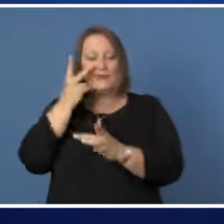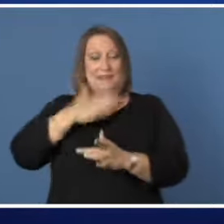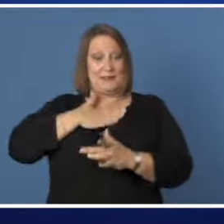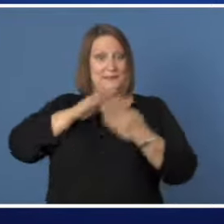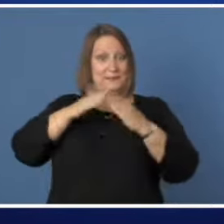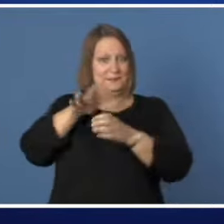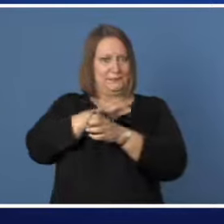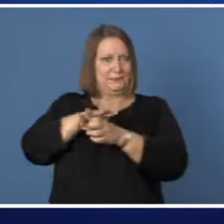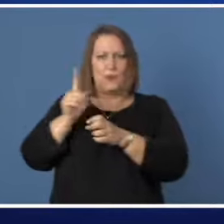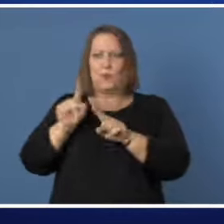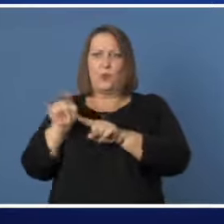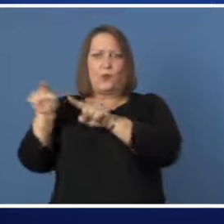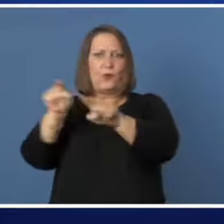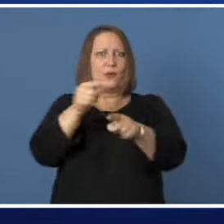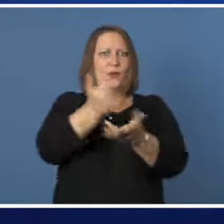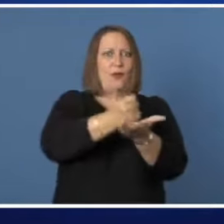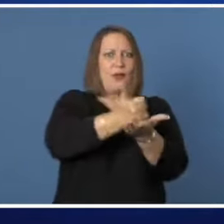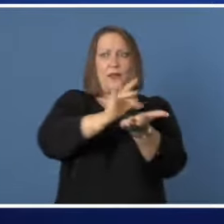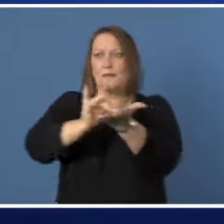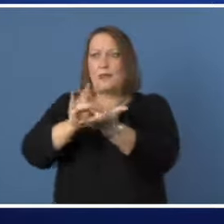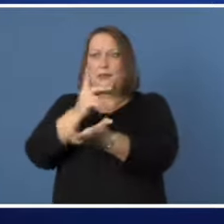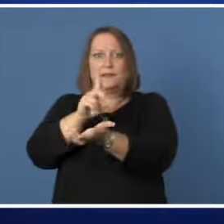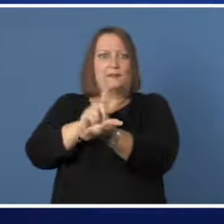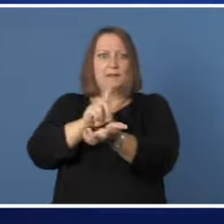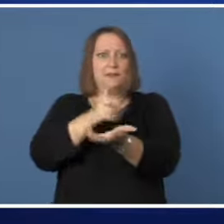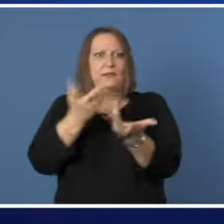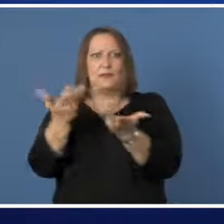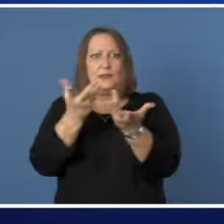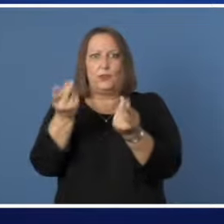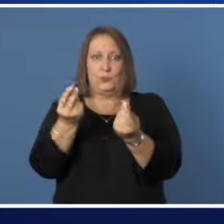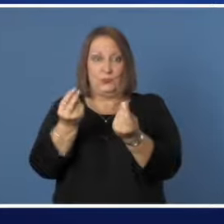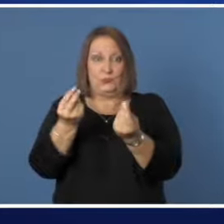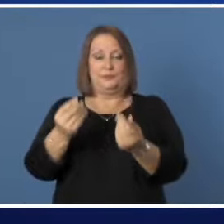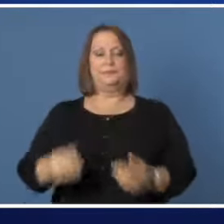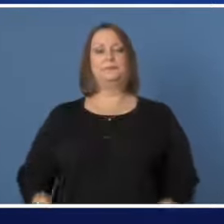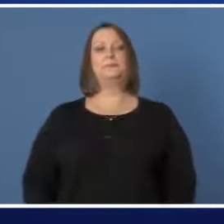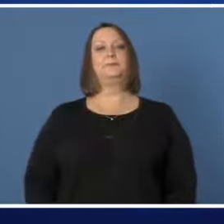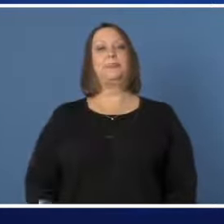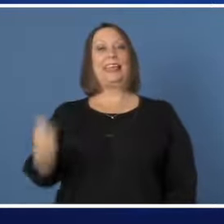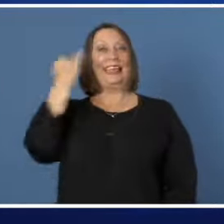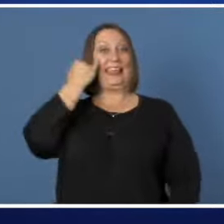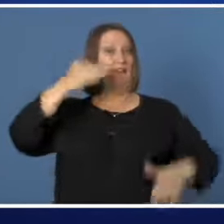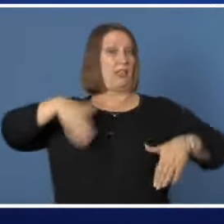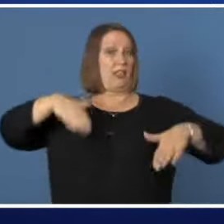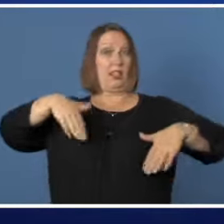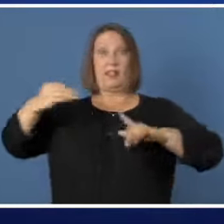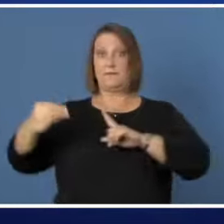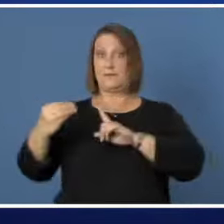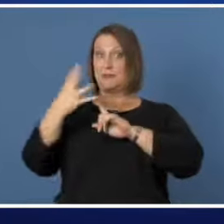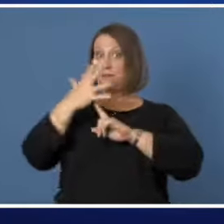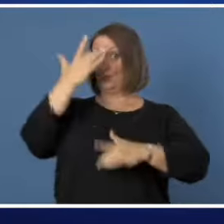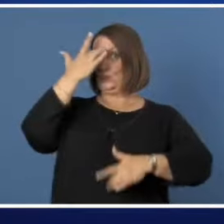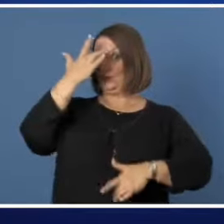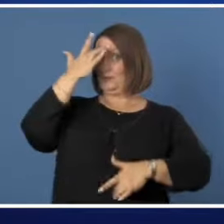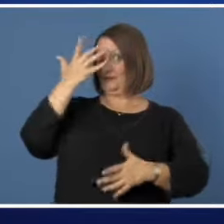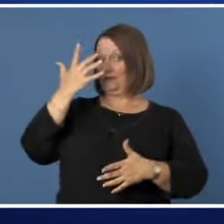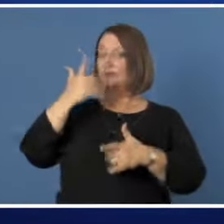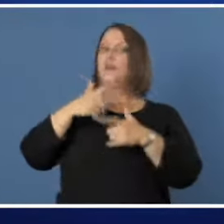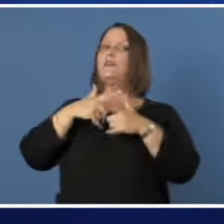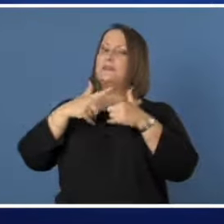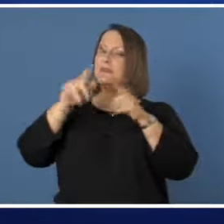get instructions for what to do and where to go for treatment. And if you were not